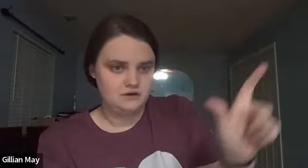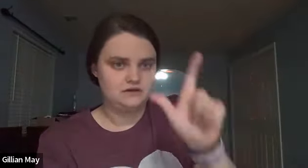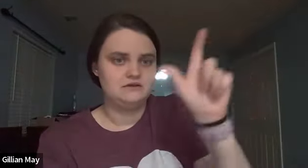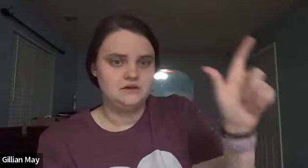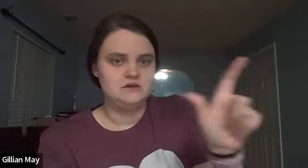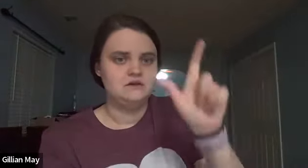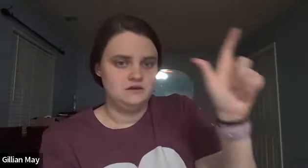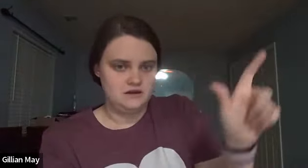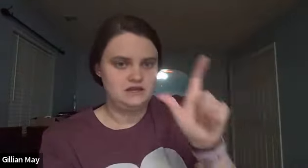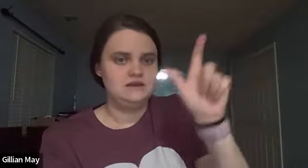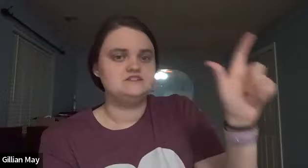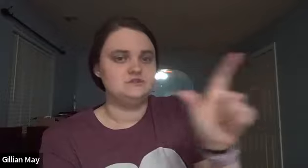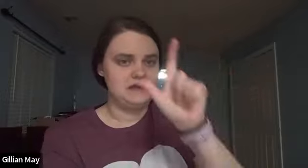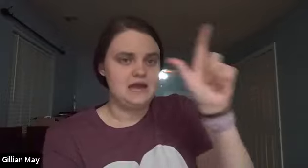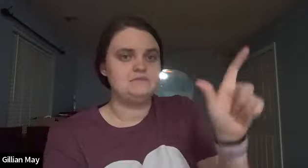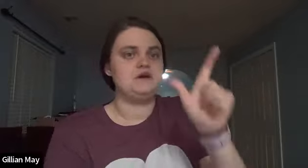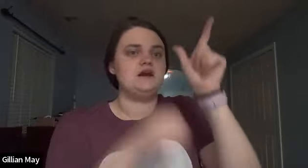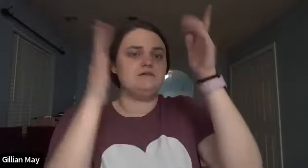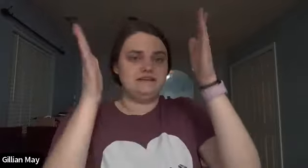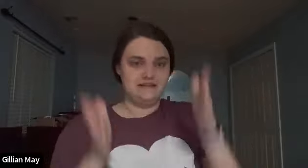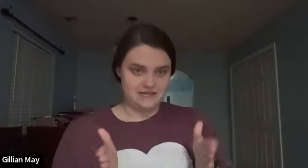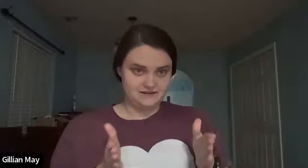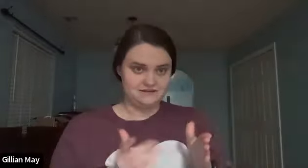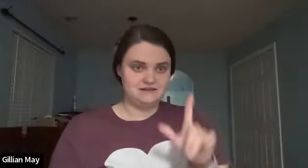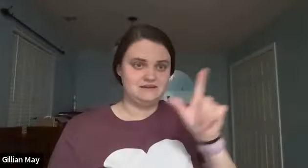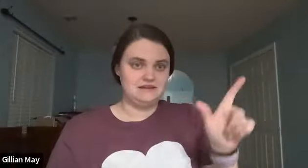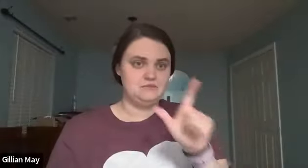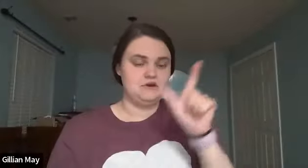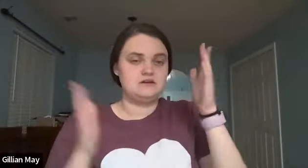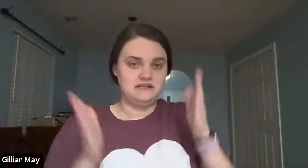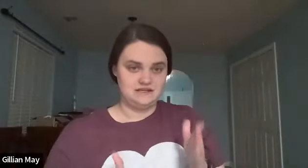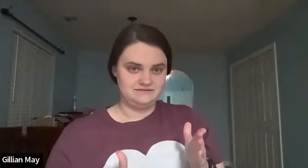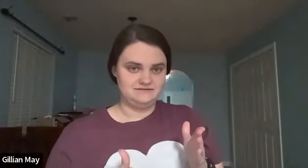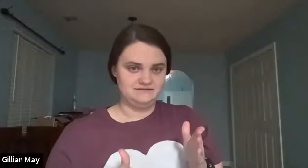Library. All right. So librarian. Library